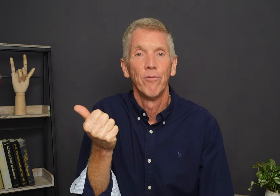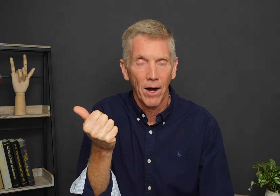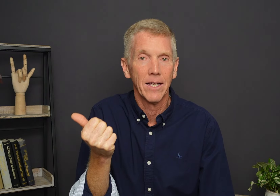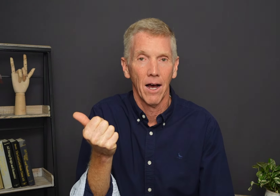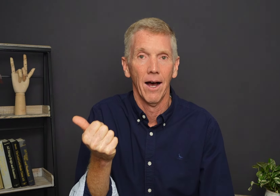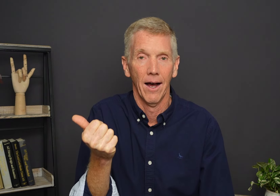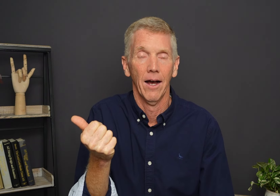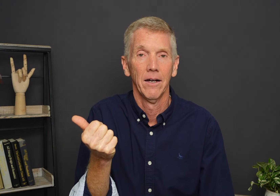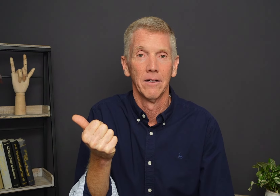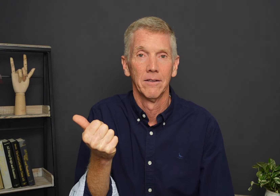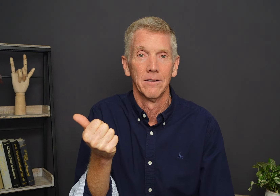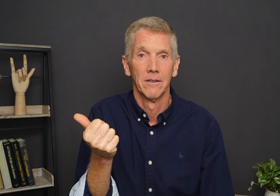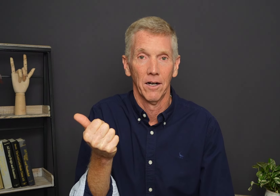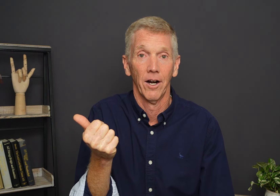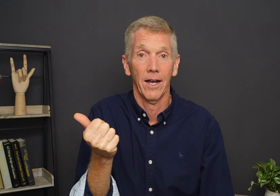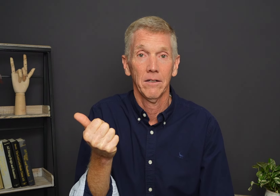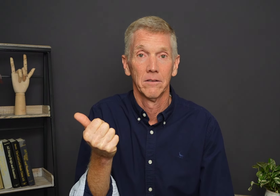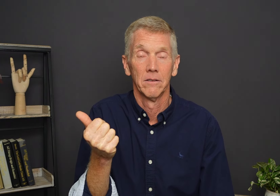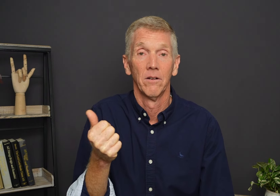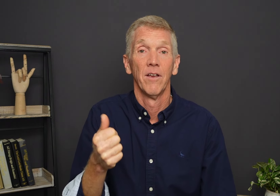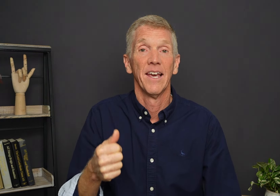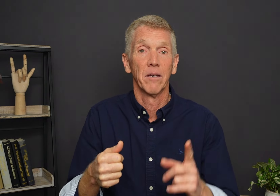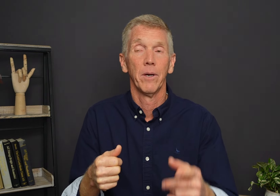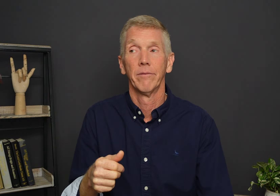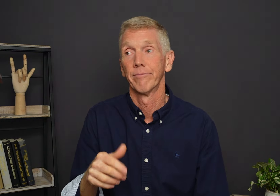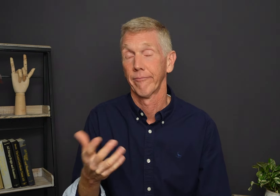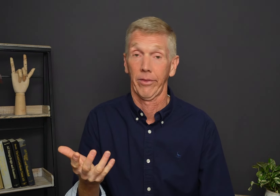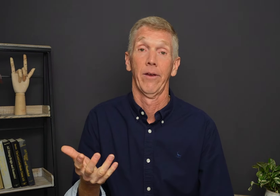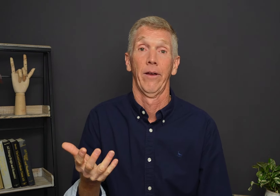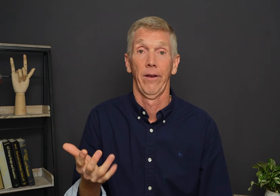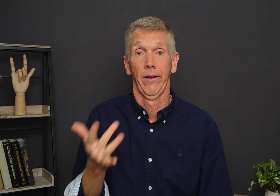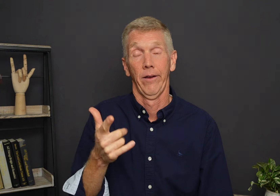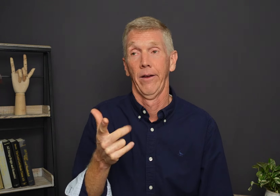funny ha-ha, all right? It can be